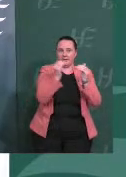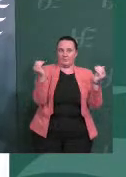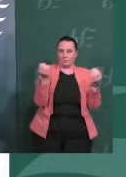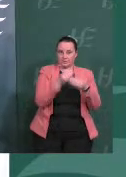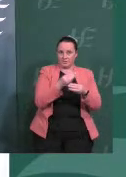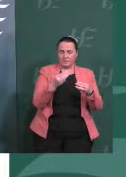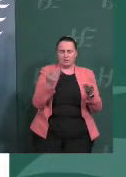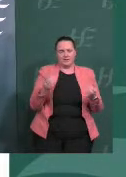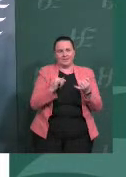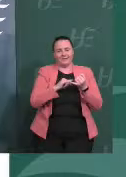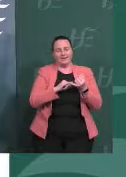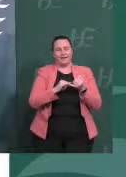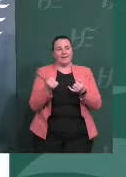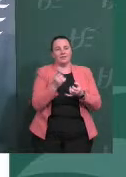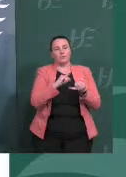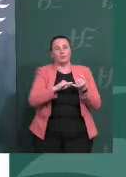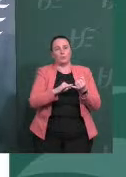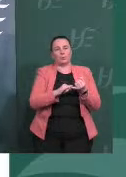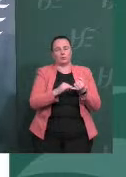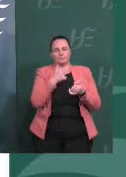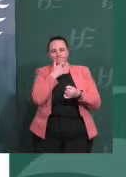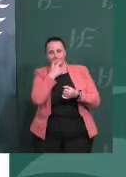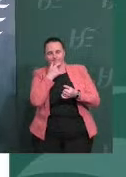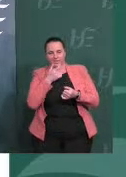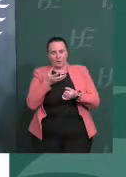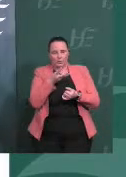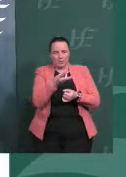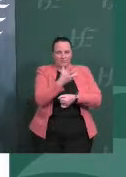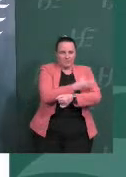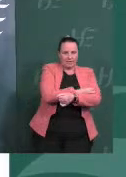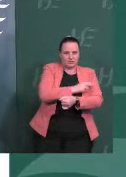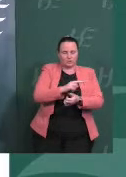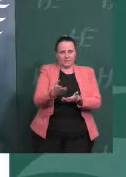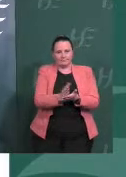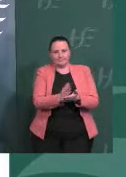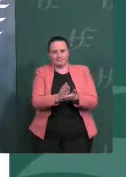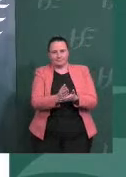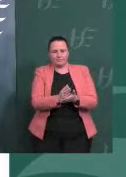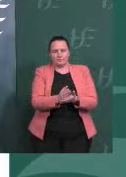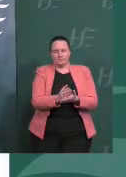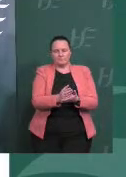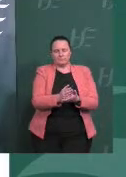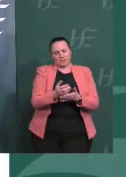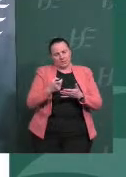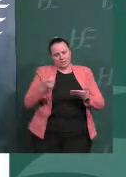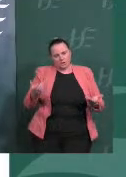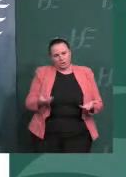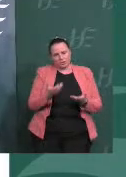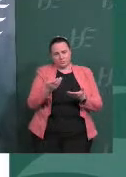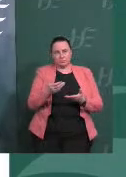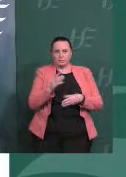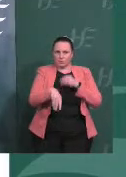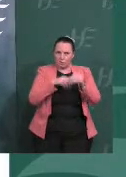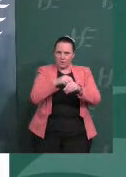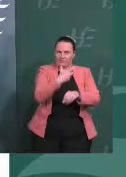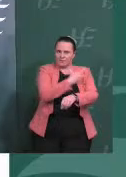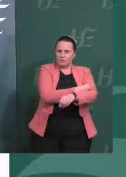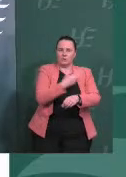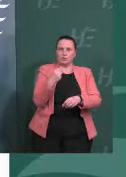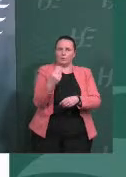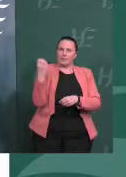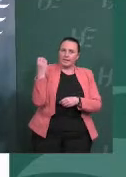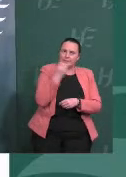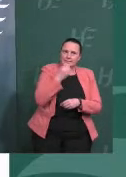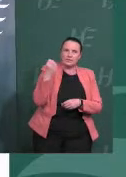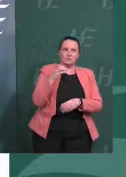anybody listening who's wavering or wondering is get vaccinated. There is no excuse for lack of opportunity. There are